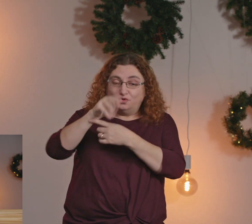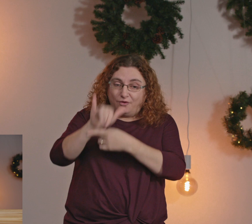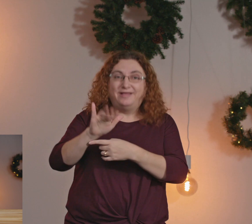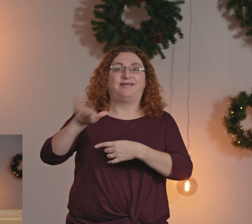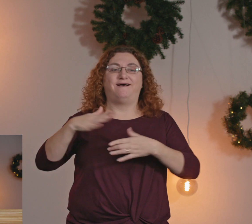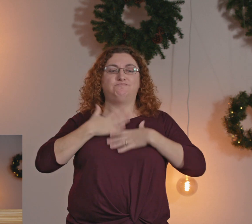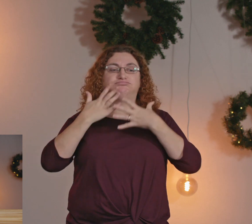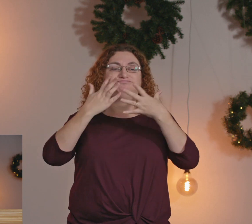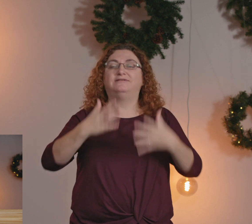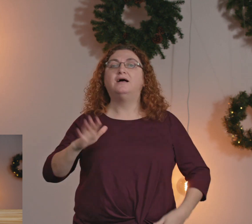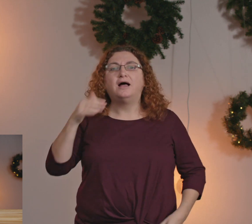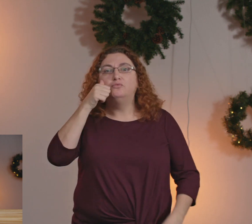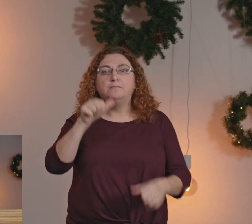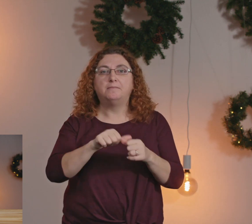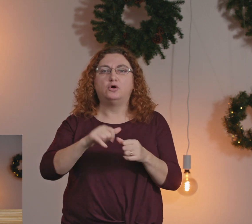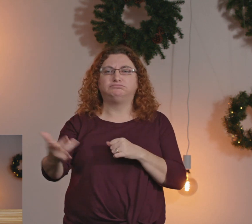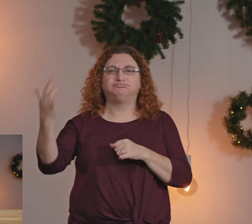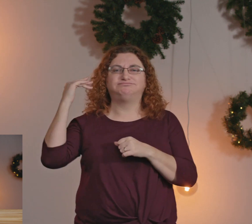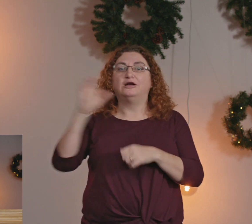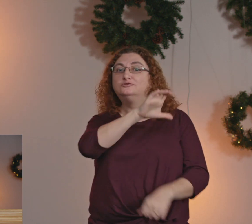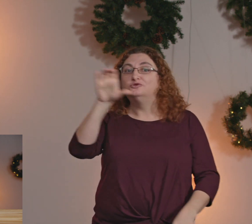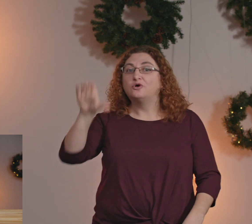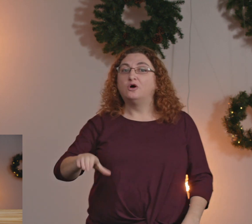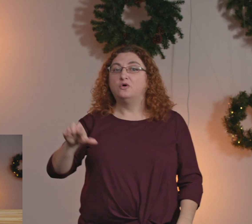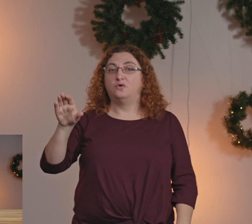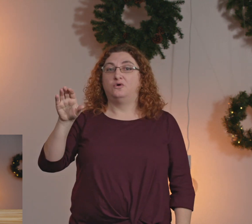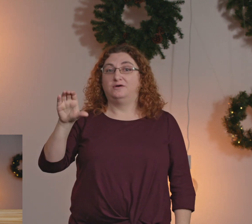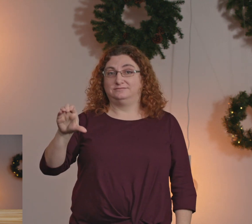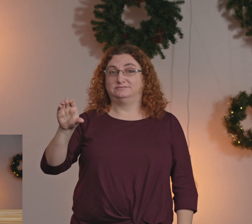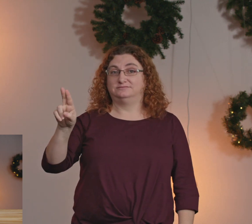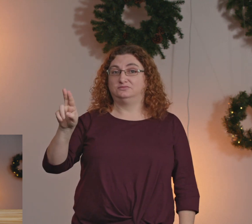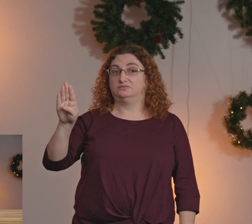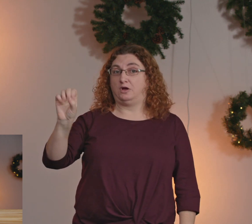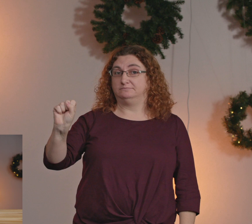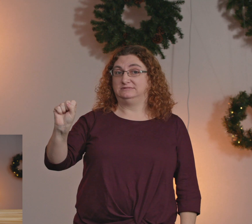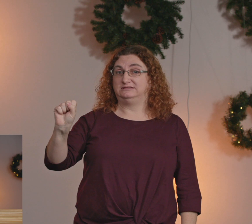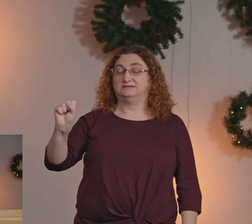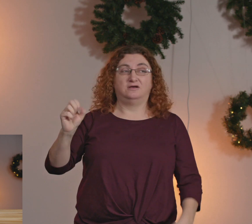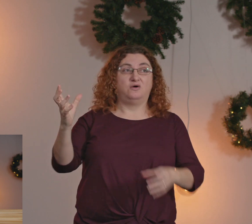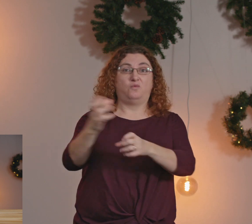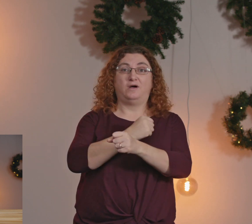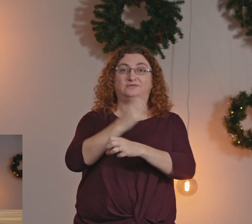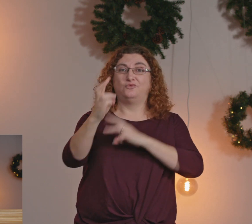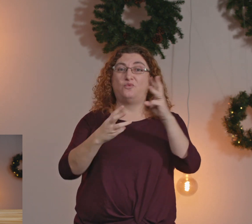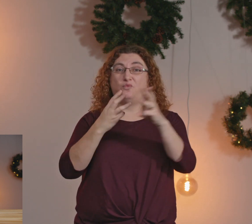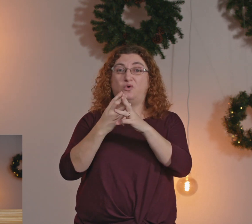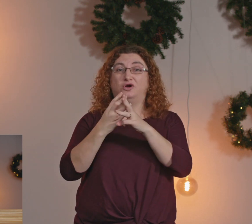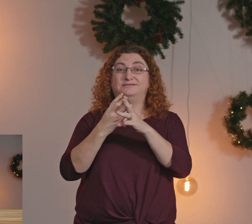the Chicago Cubs won the World Series a few years ago, and they had not won it